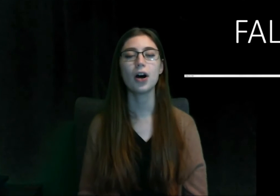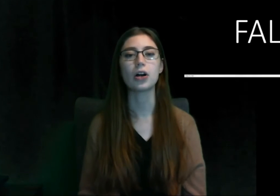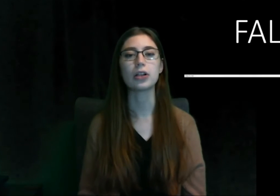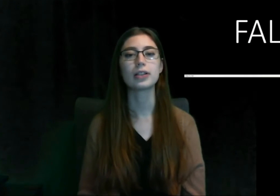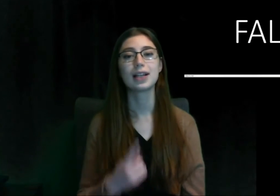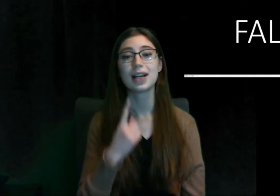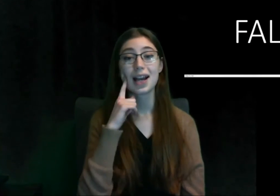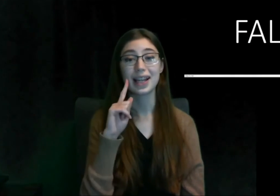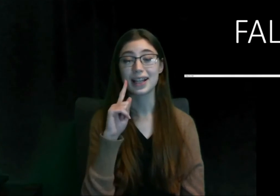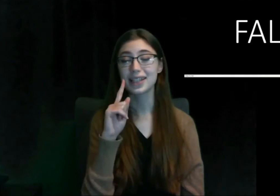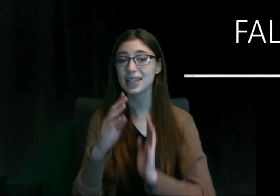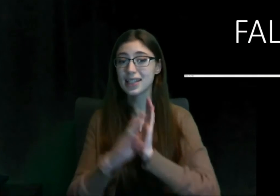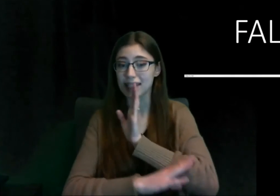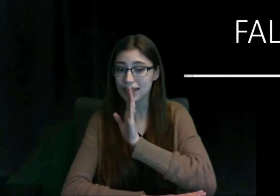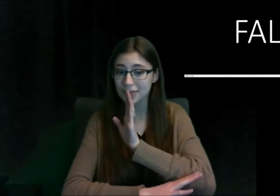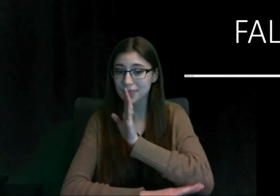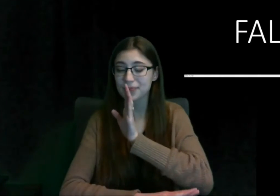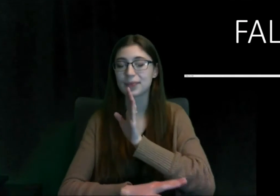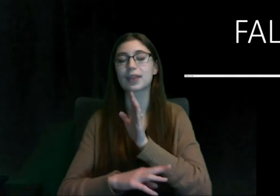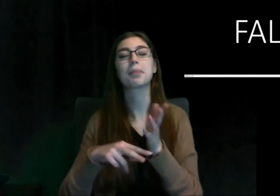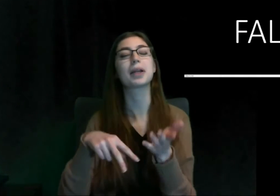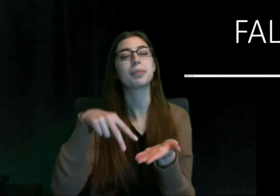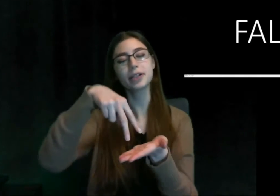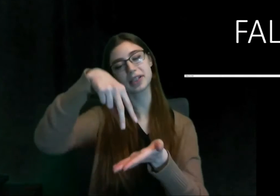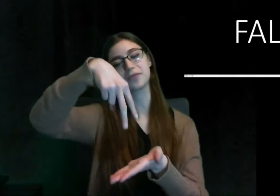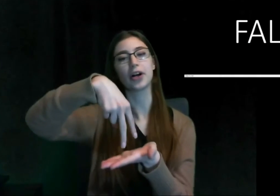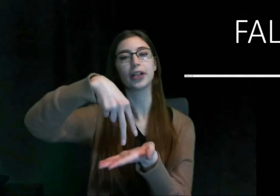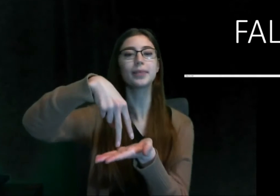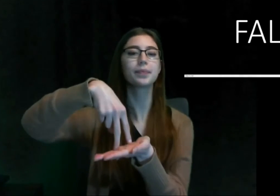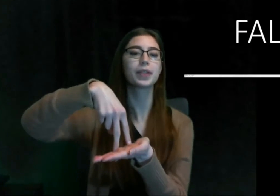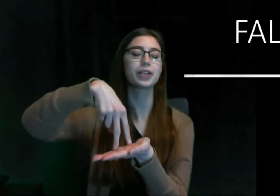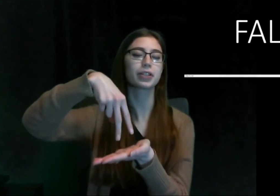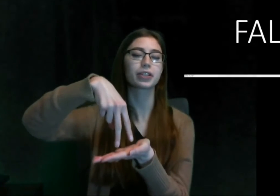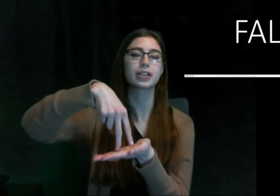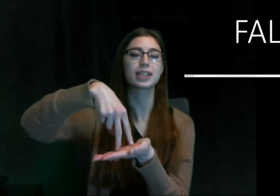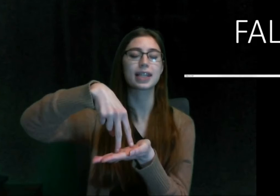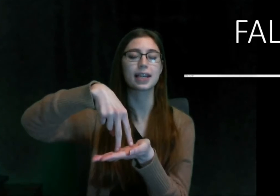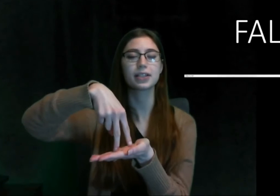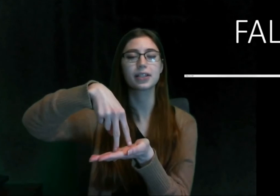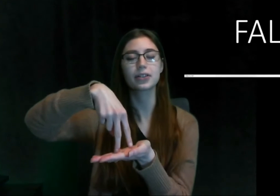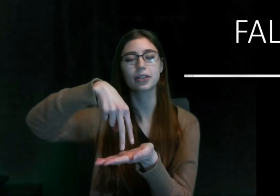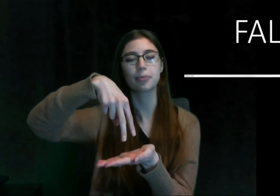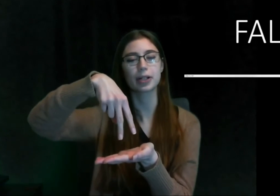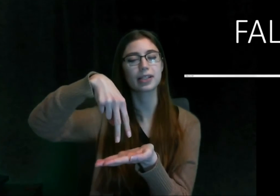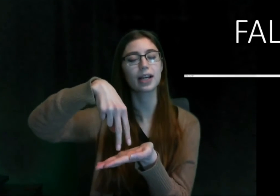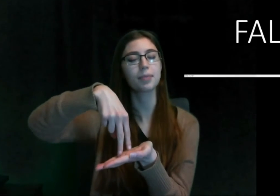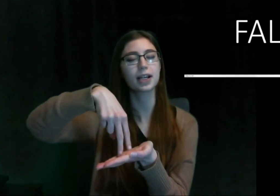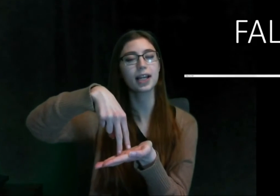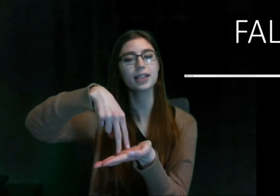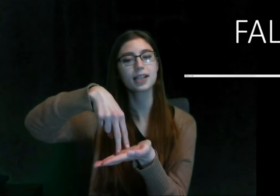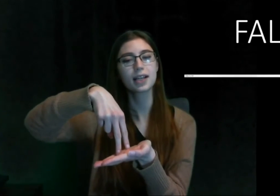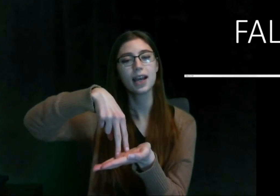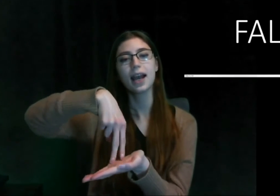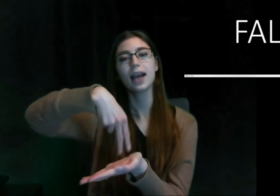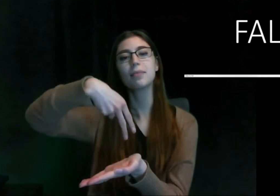Fall, not the season, but a person falling. You're just going to stand your little person up in your hand and make them